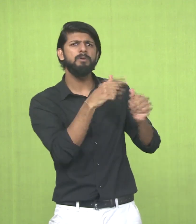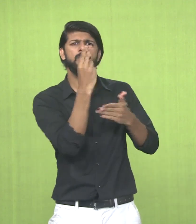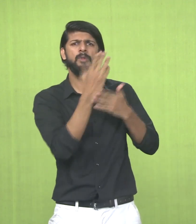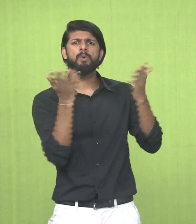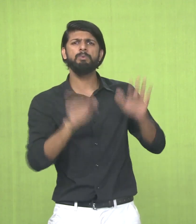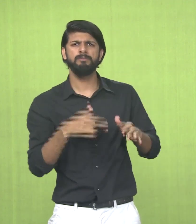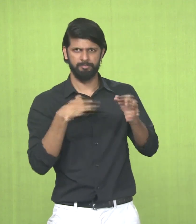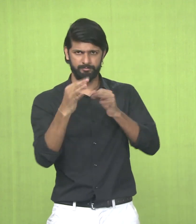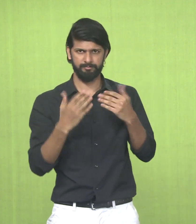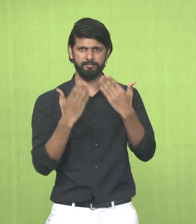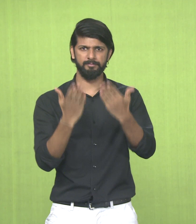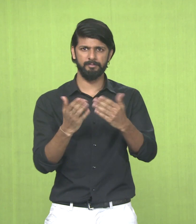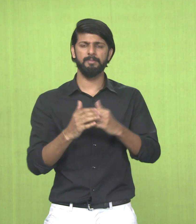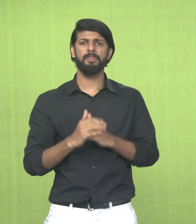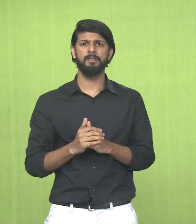The medium is